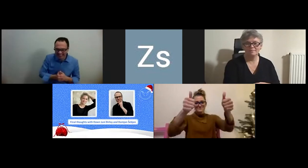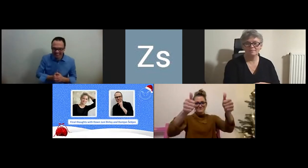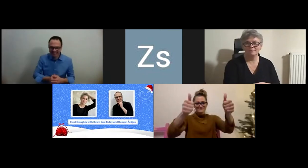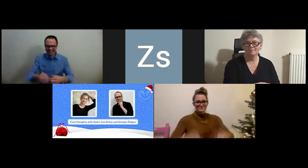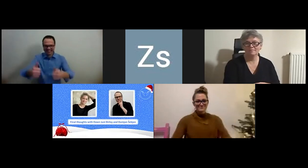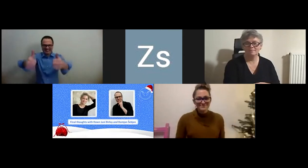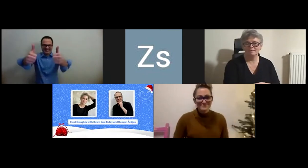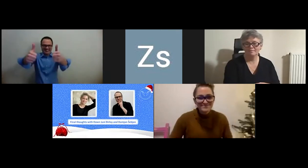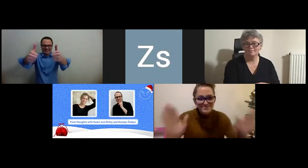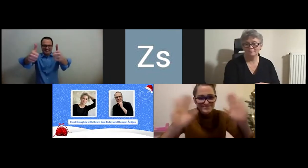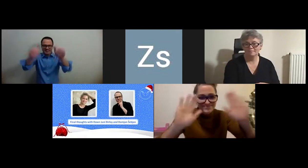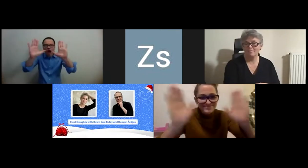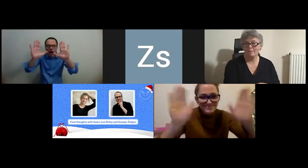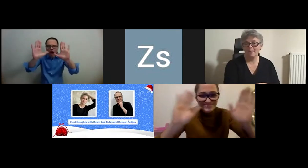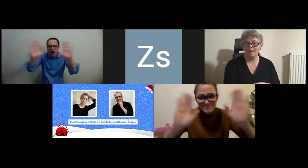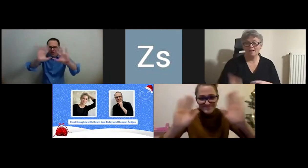Waiting.